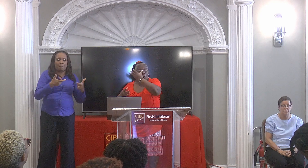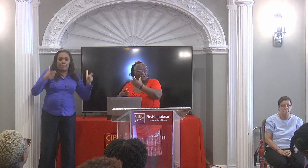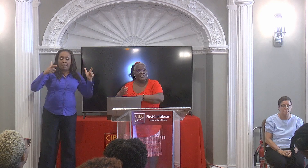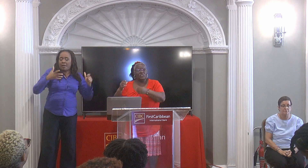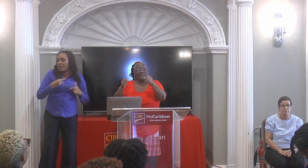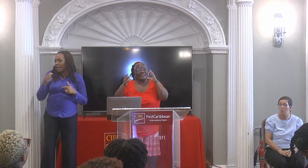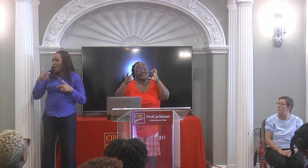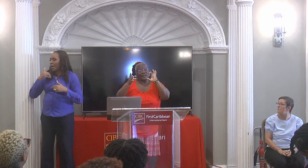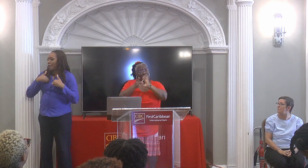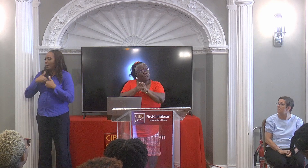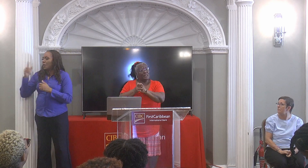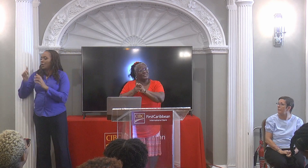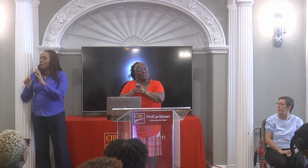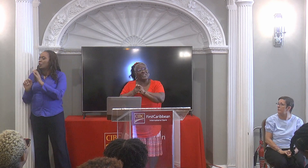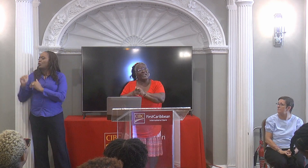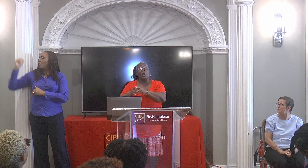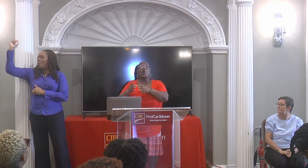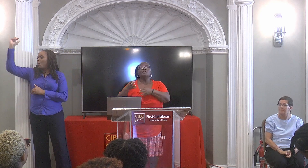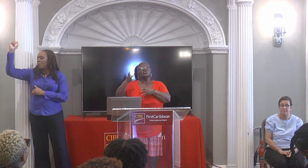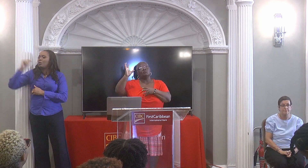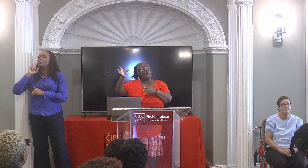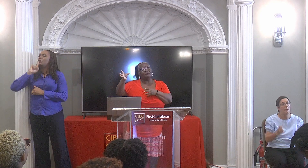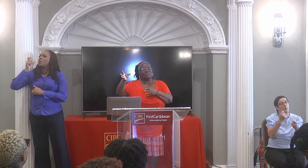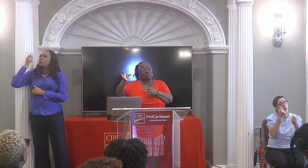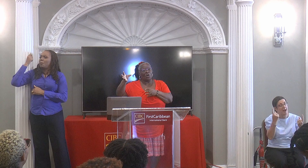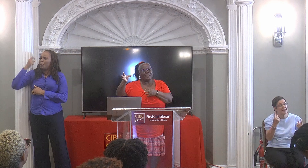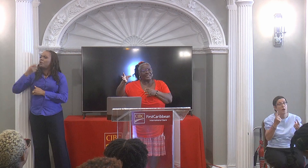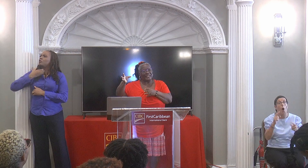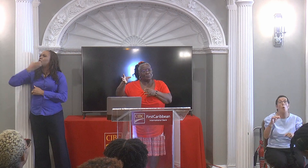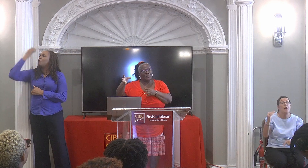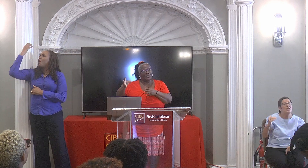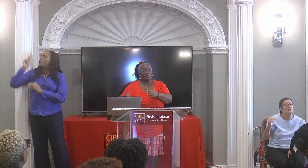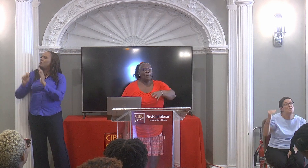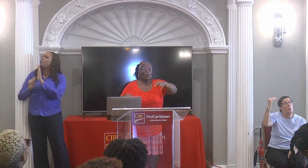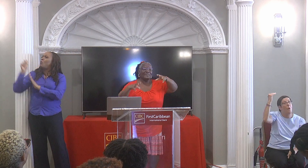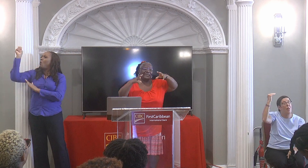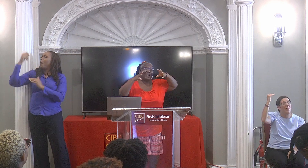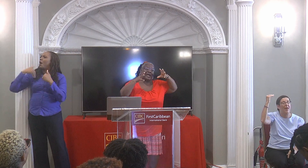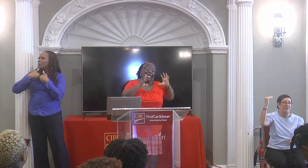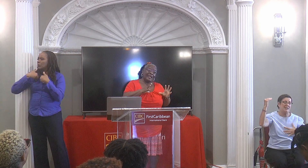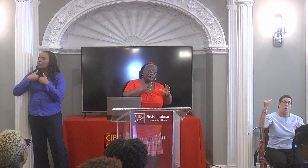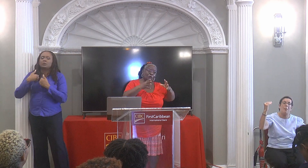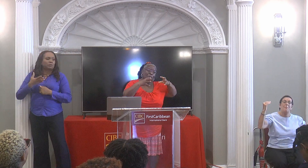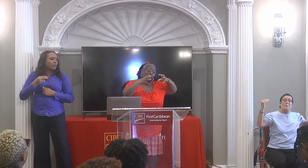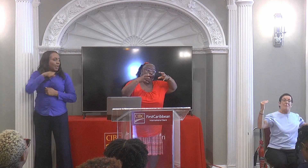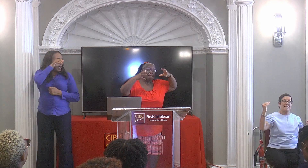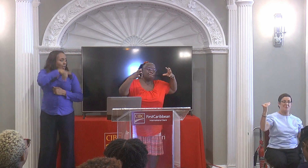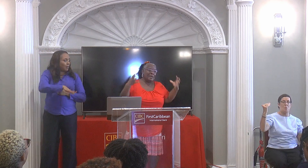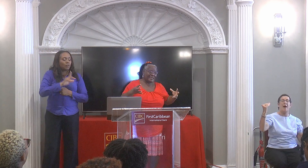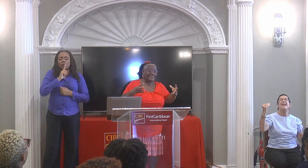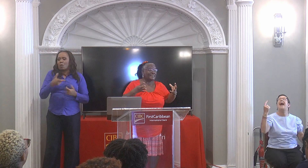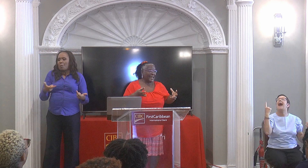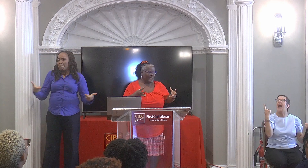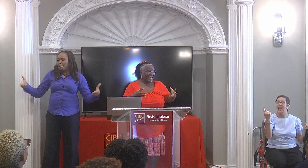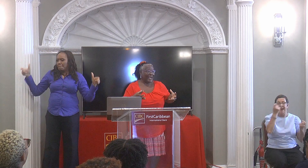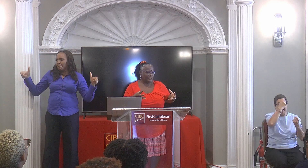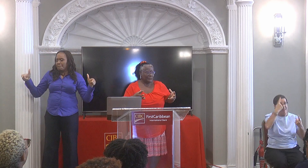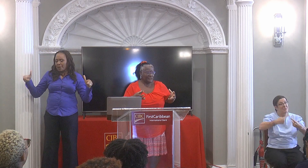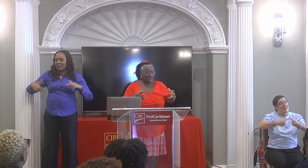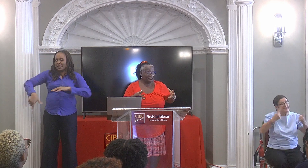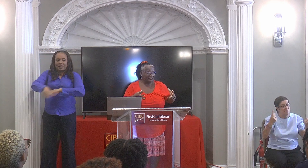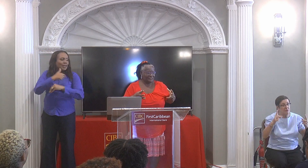is tall. So they can understand, oh, the giraffe is the tallest animal, while the elephant would be the biggest